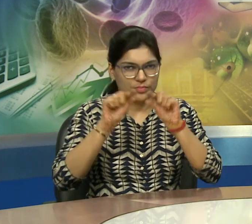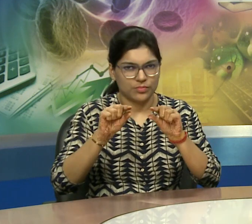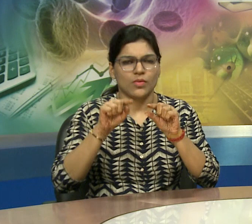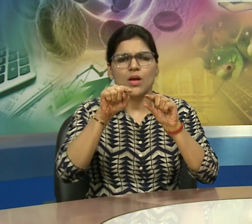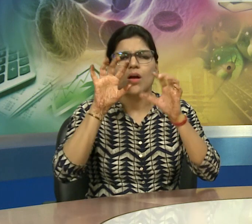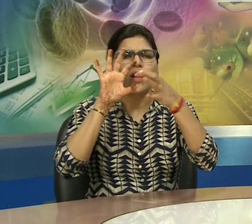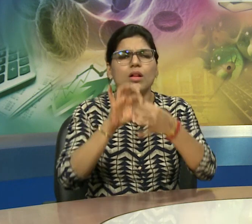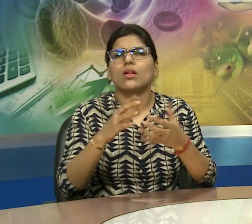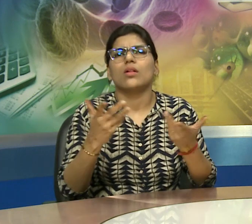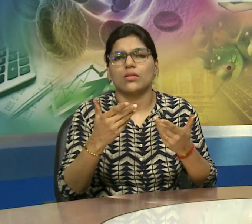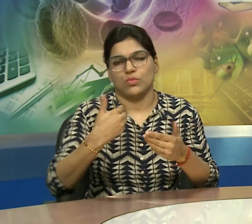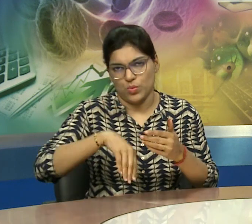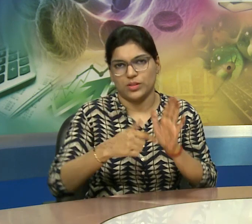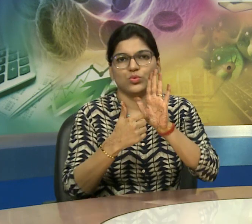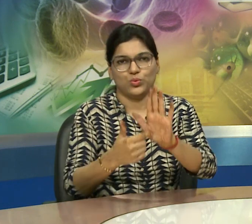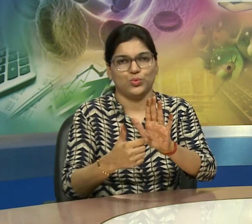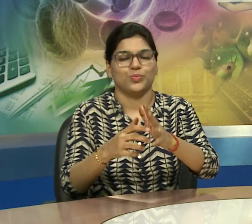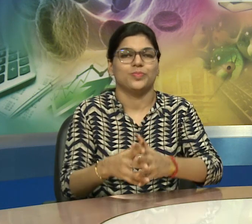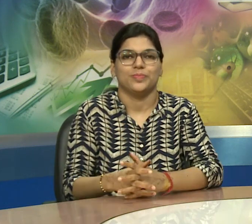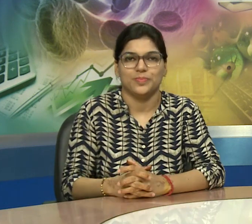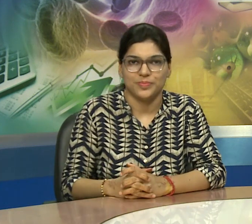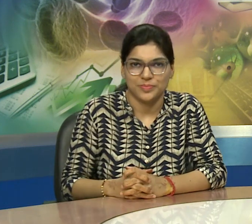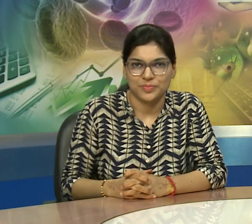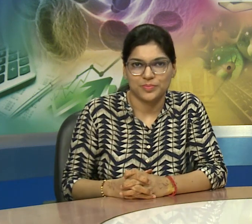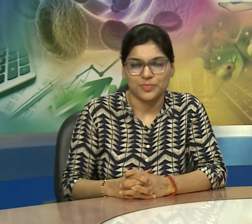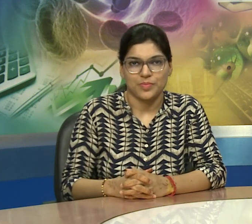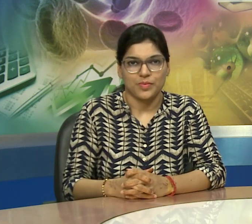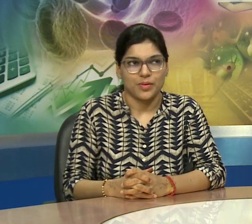Today we'll learn grammatical sentences. I'll show you.